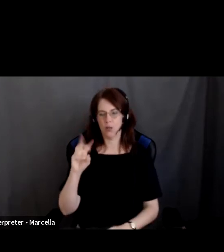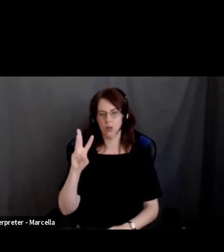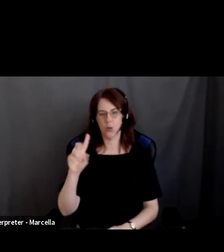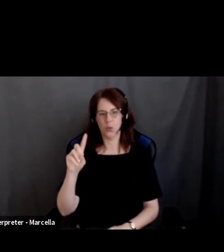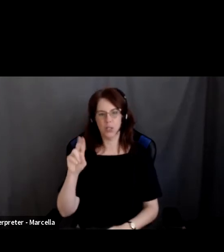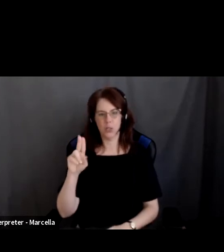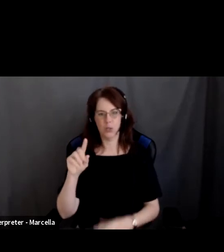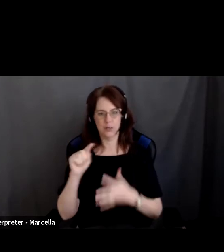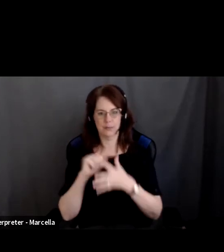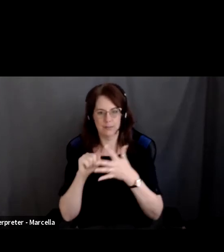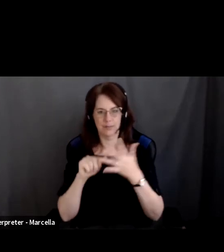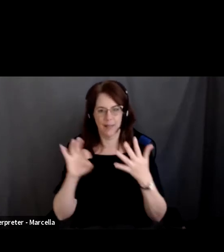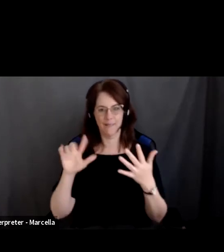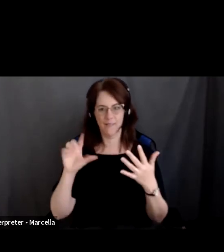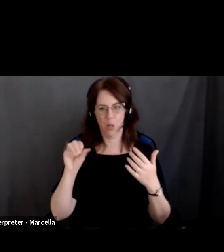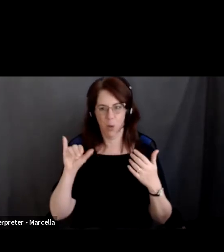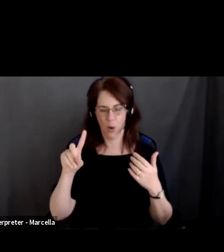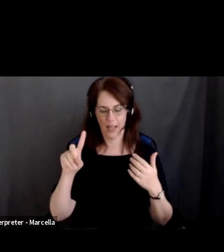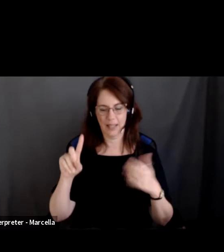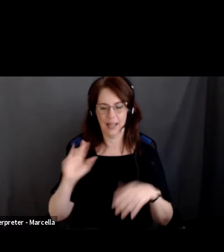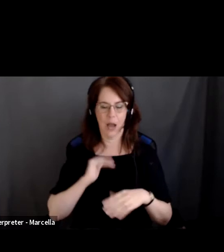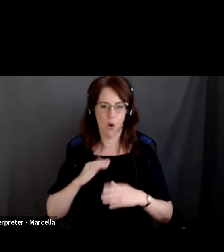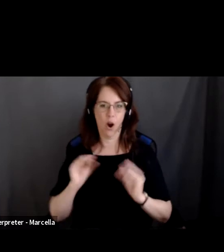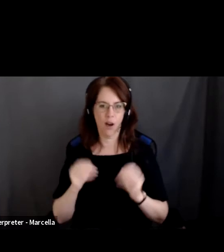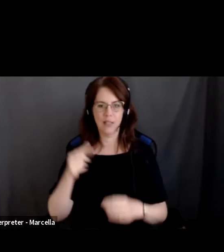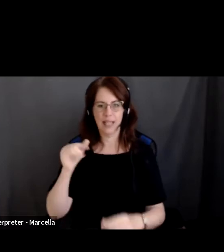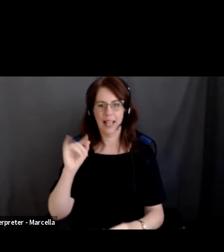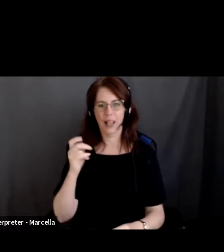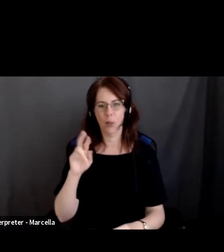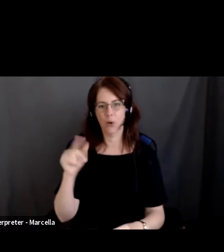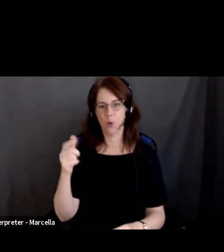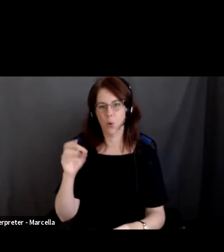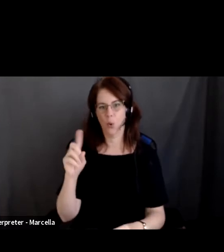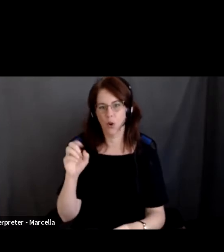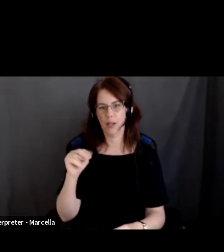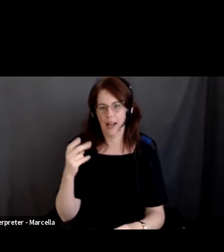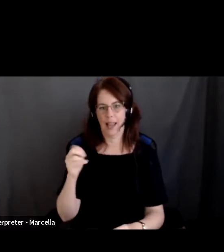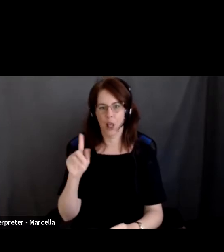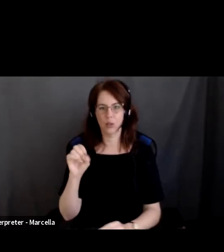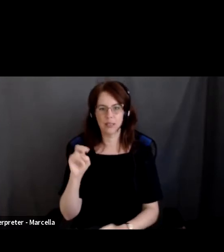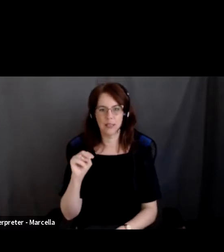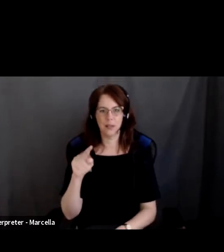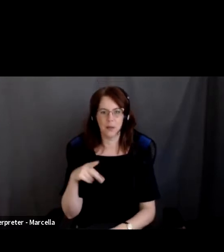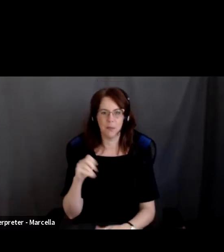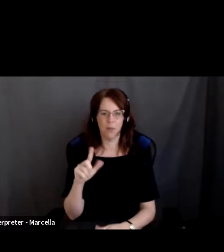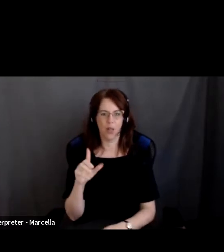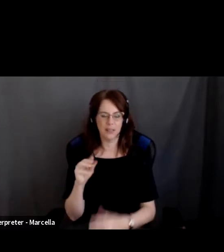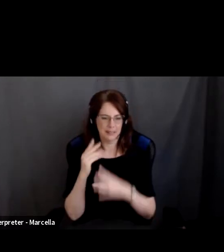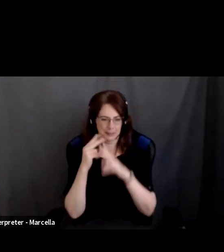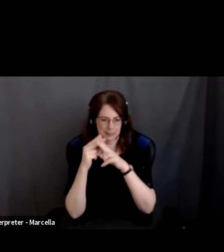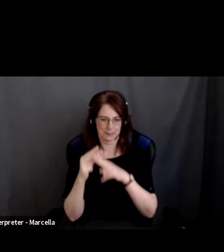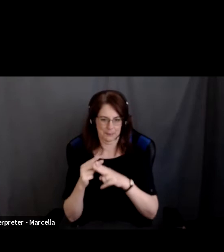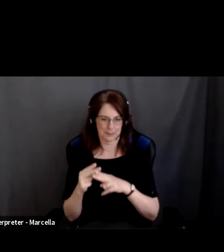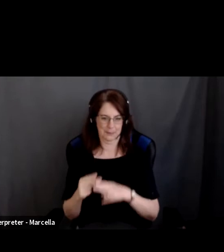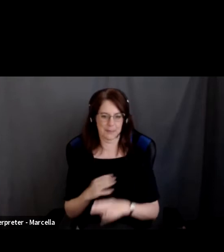Fannin, Floyd, that is where our physical office is at, Gilmer, Gordon, Harrelson, Murray, Paulding, Pickens, Polk, Walker,